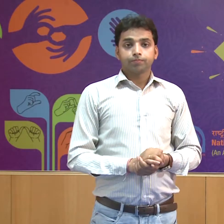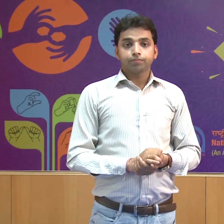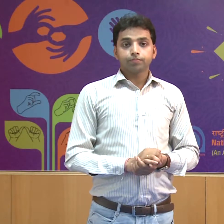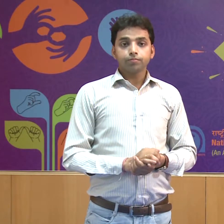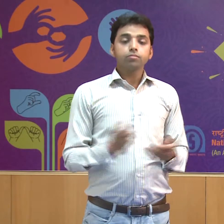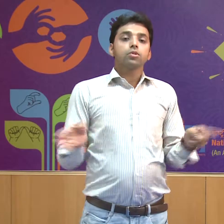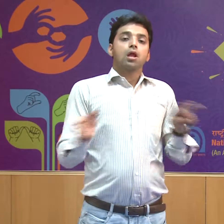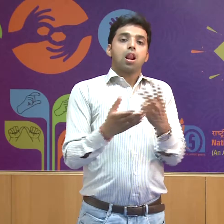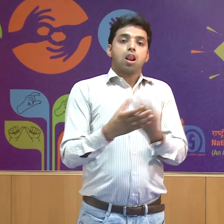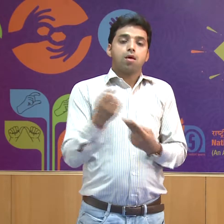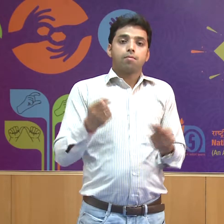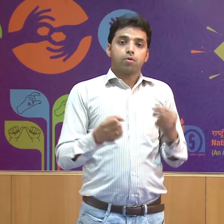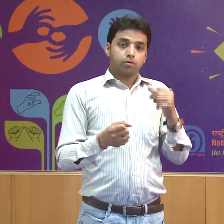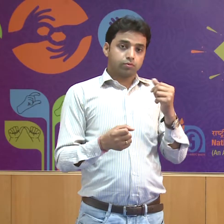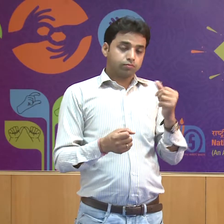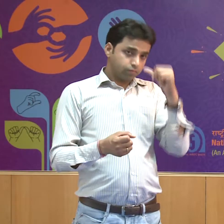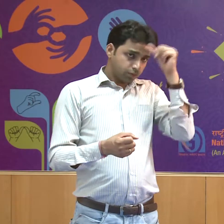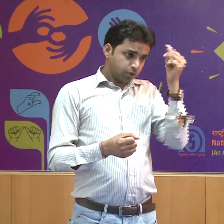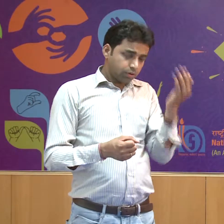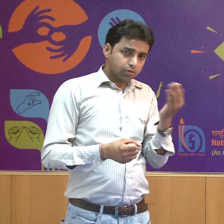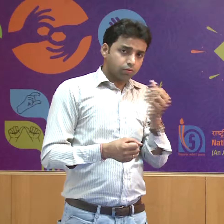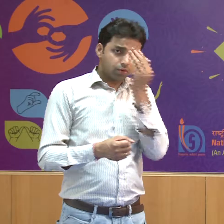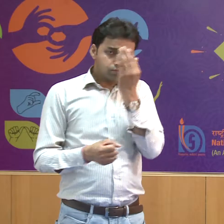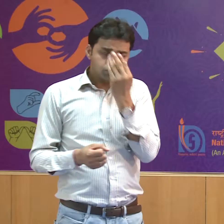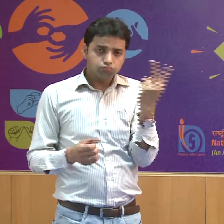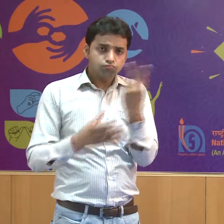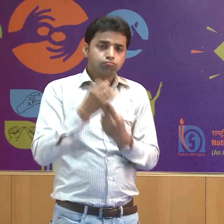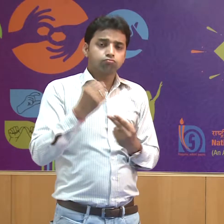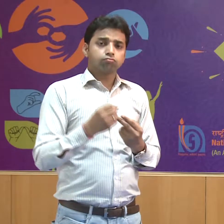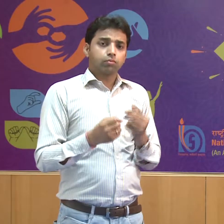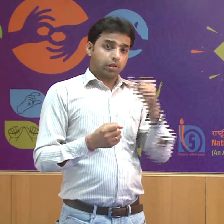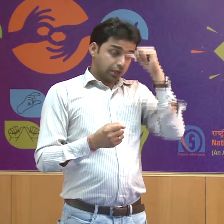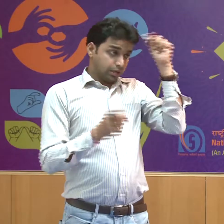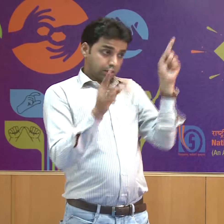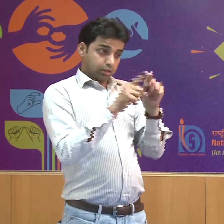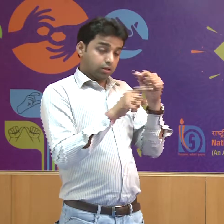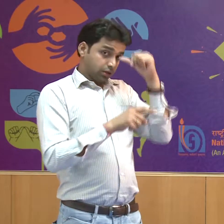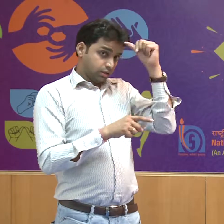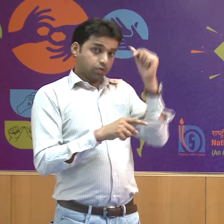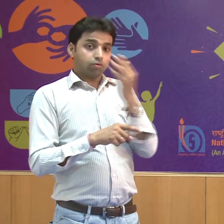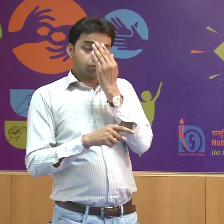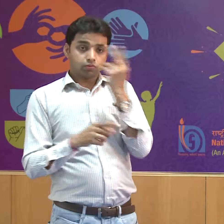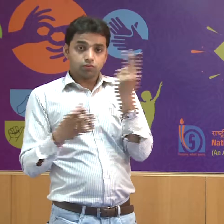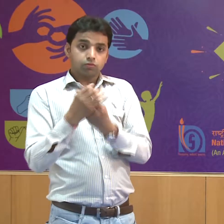Both Hindu and Muslim students received education, while